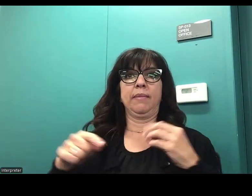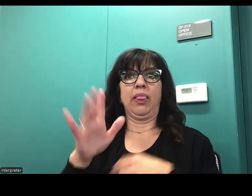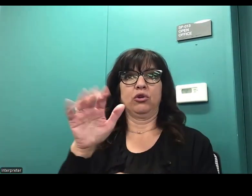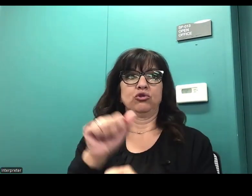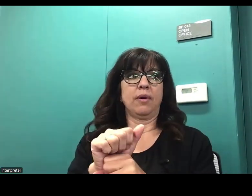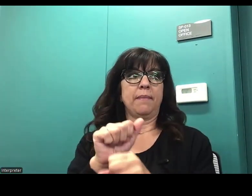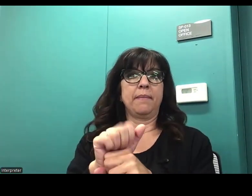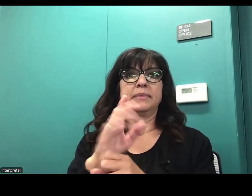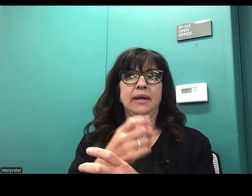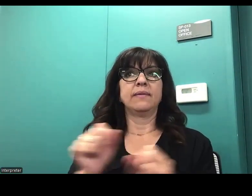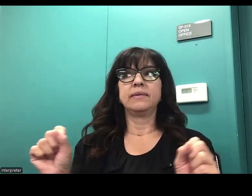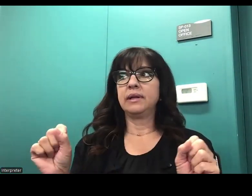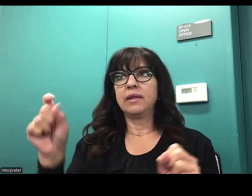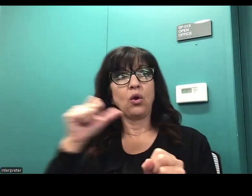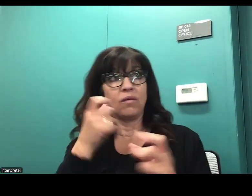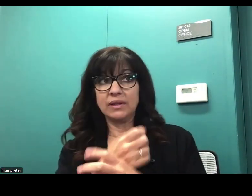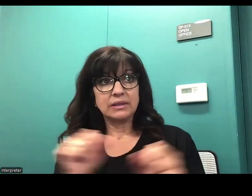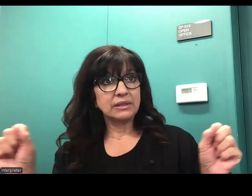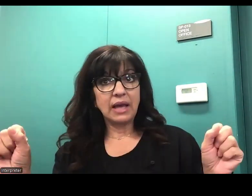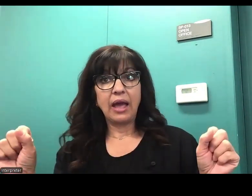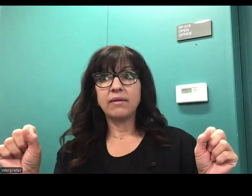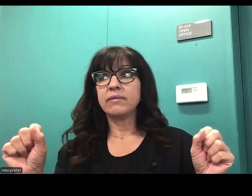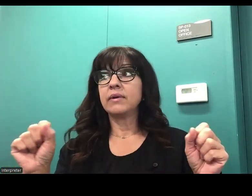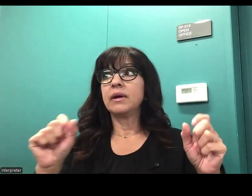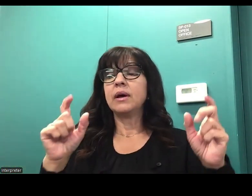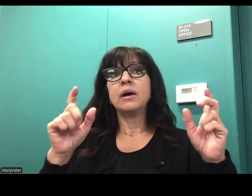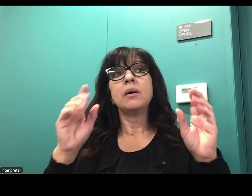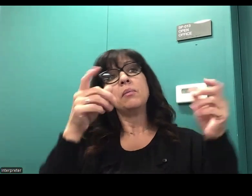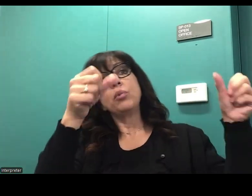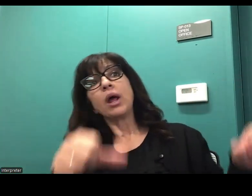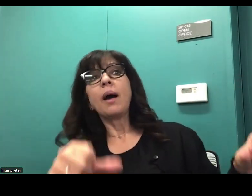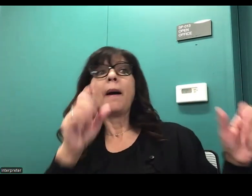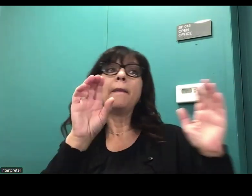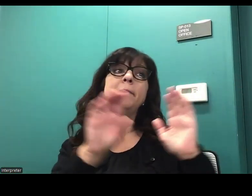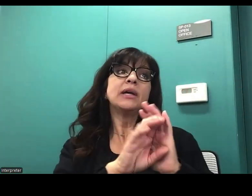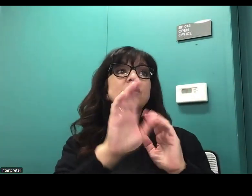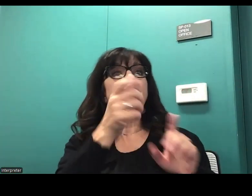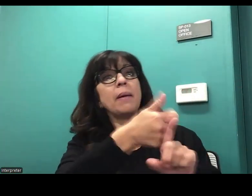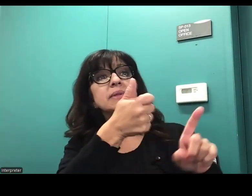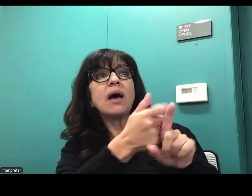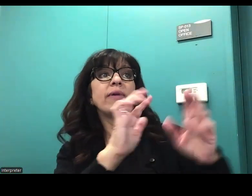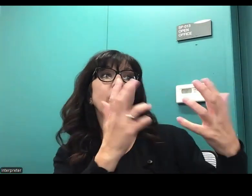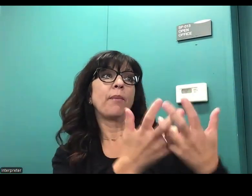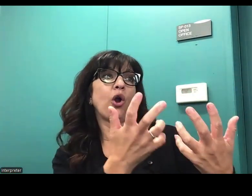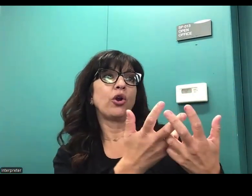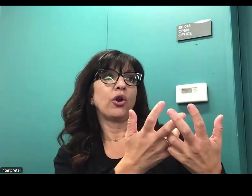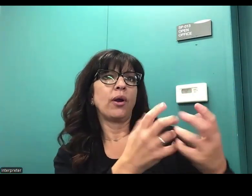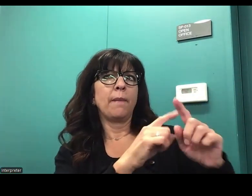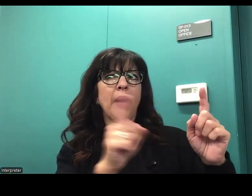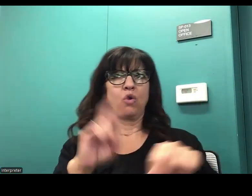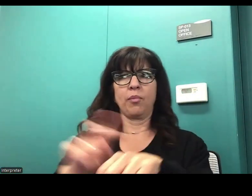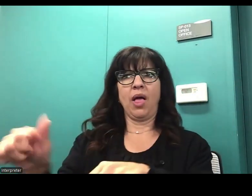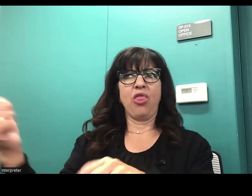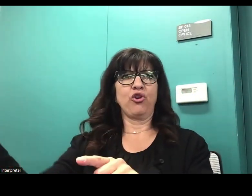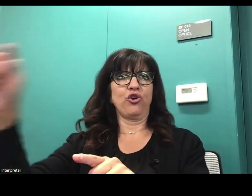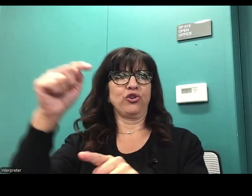safety and things like that. They don't feel safe putting up a picture of them and their partner in their classroom where it's totally normal for anybody else to do that. Right.